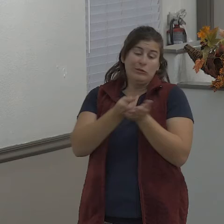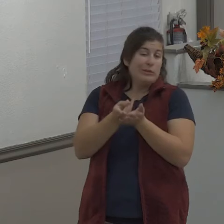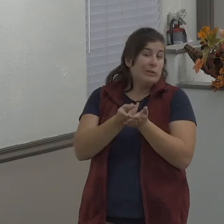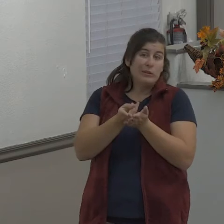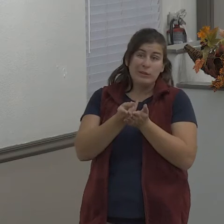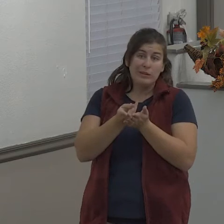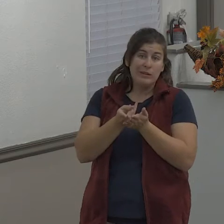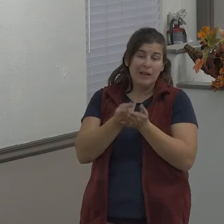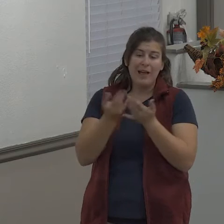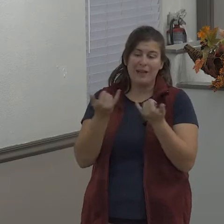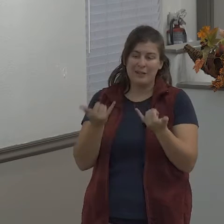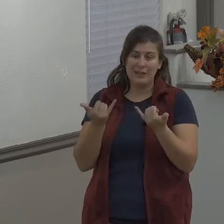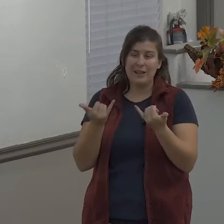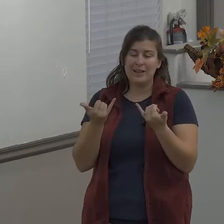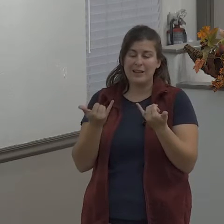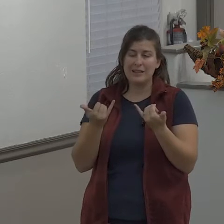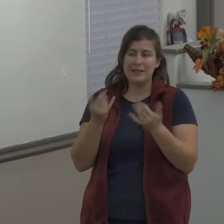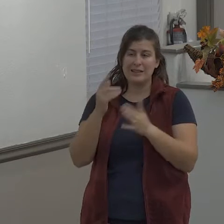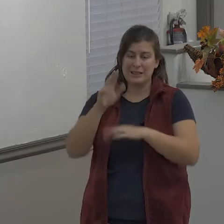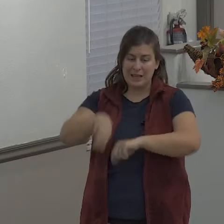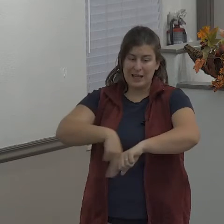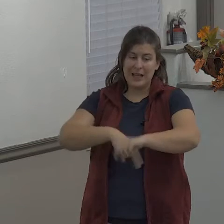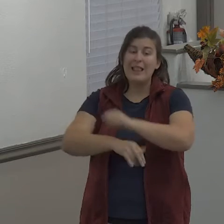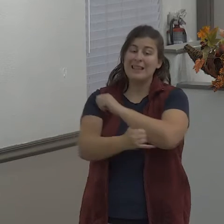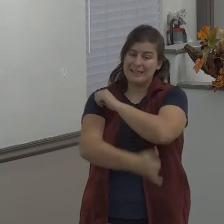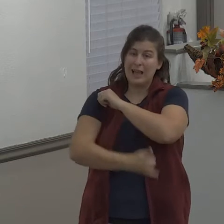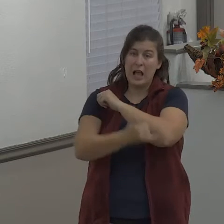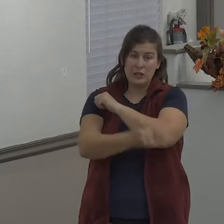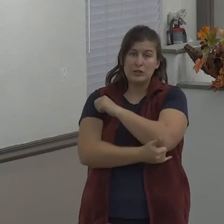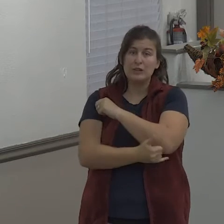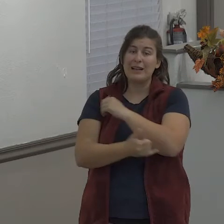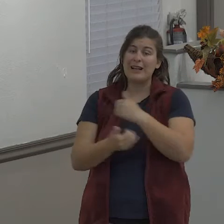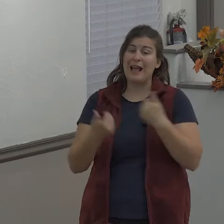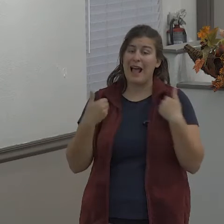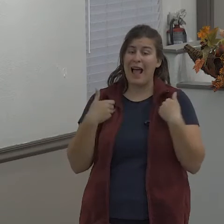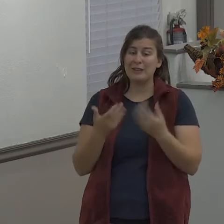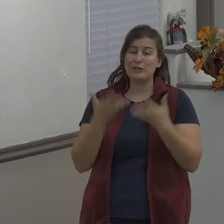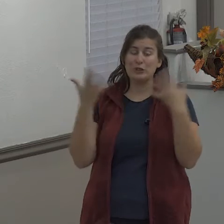matter is that this country is in very serious trouble.